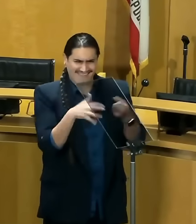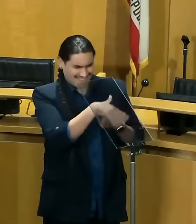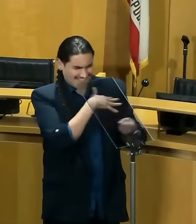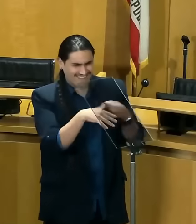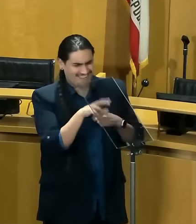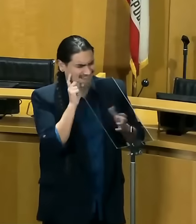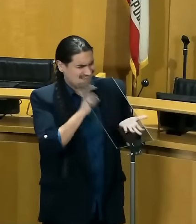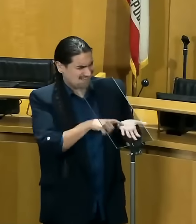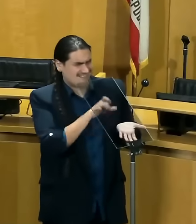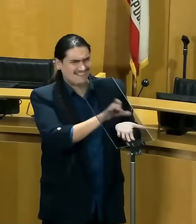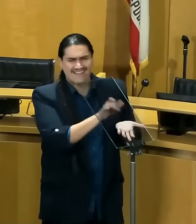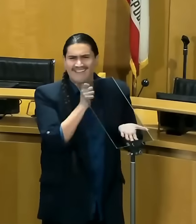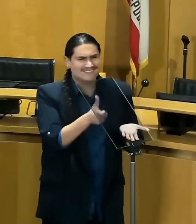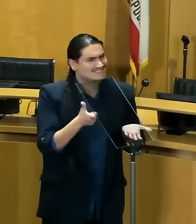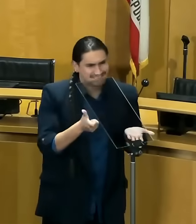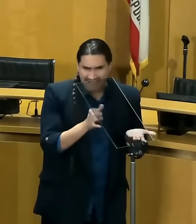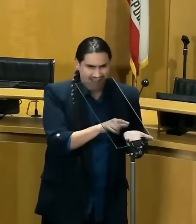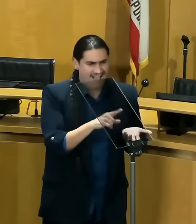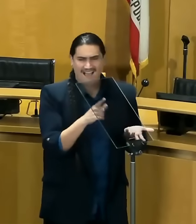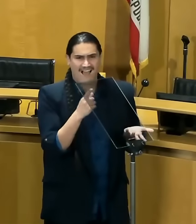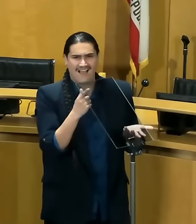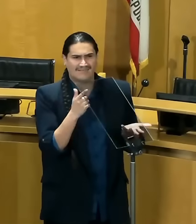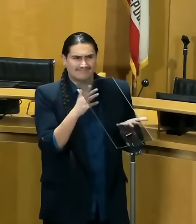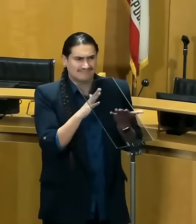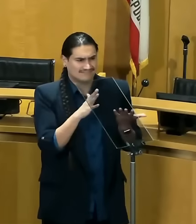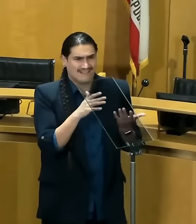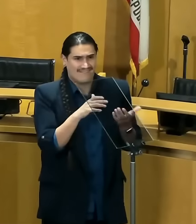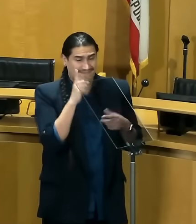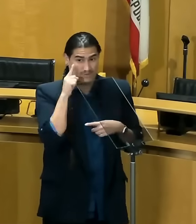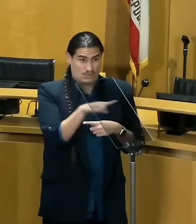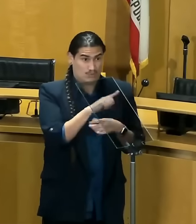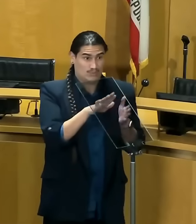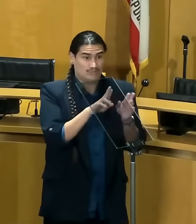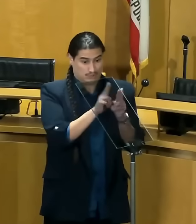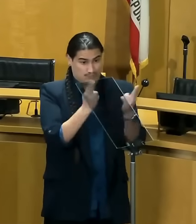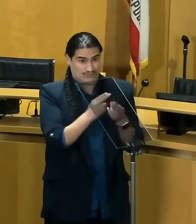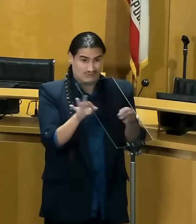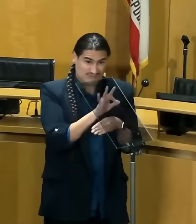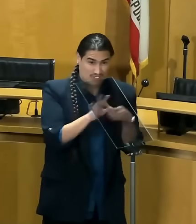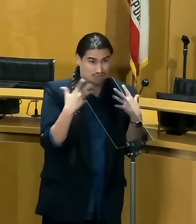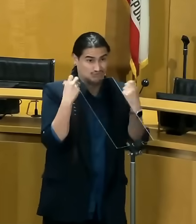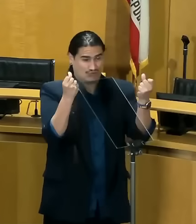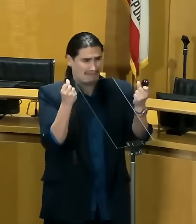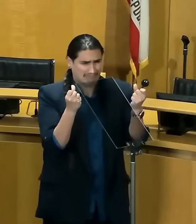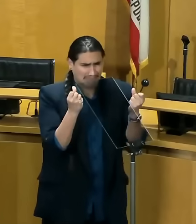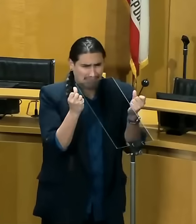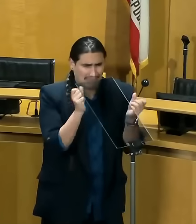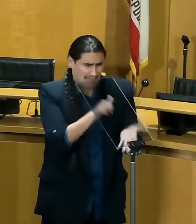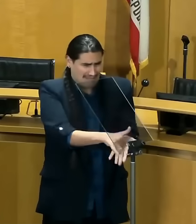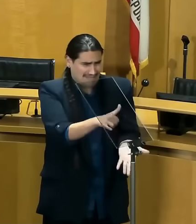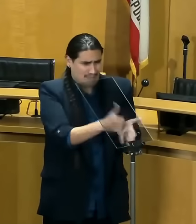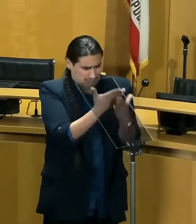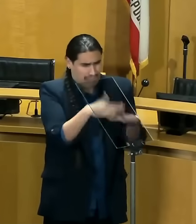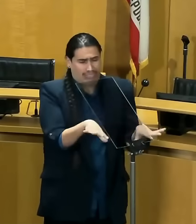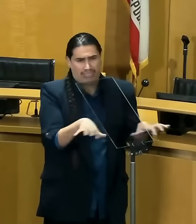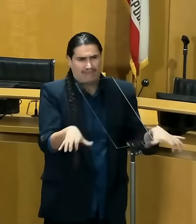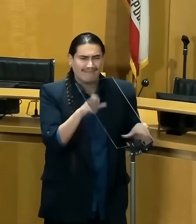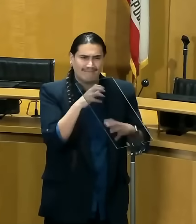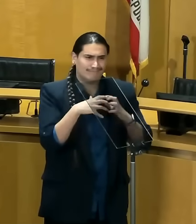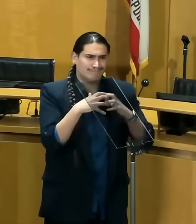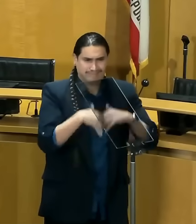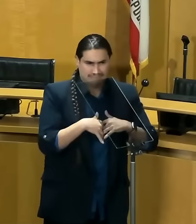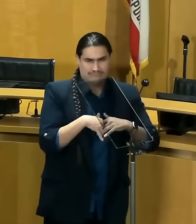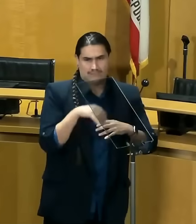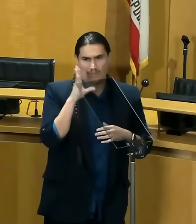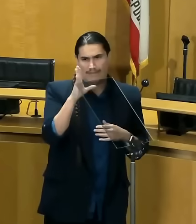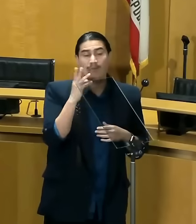that is not the way to be strong as a union. It's antithetical to that. And we see it on